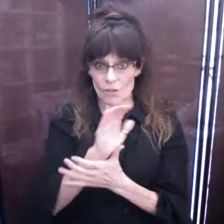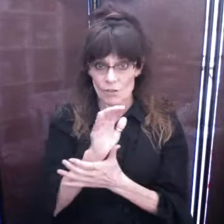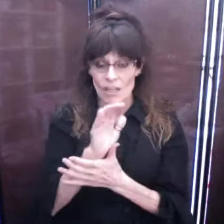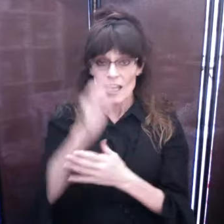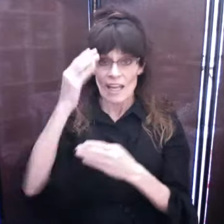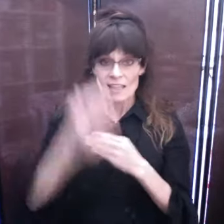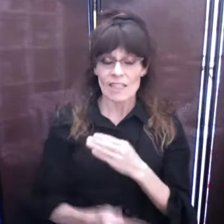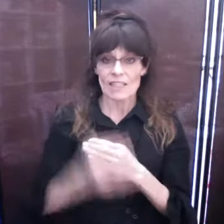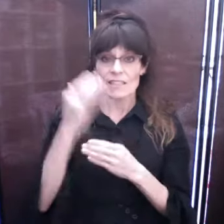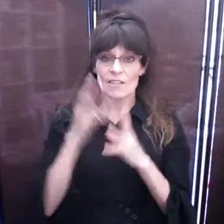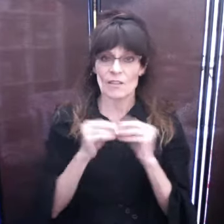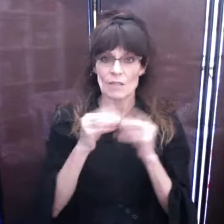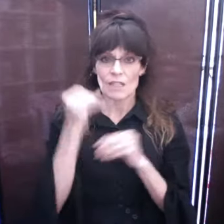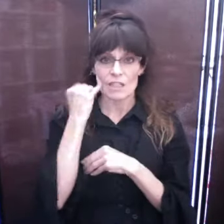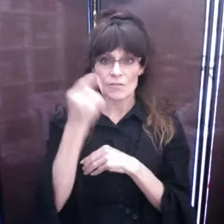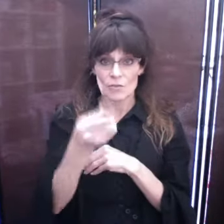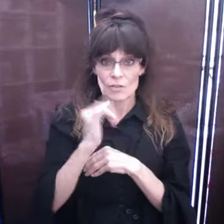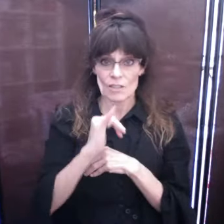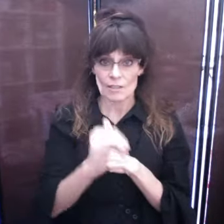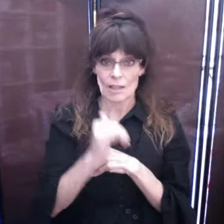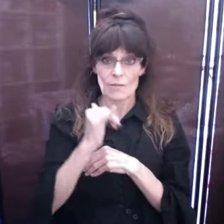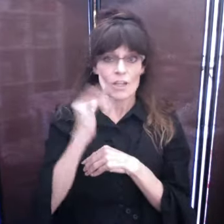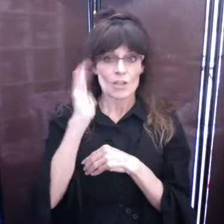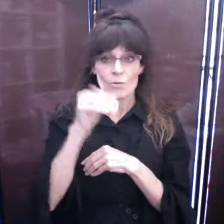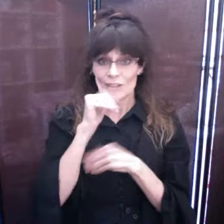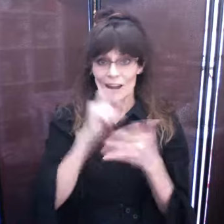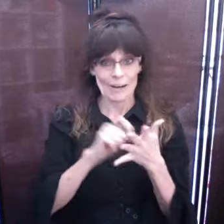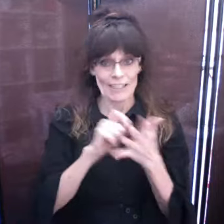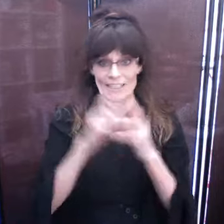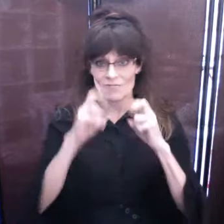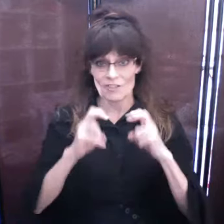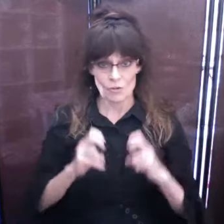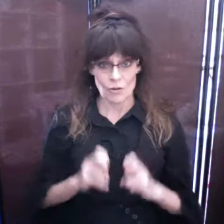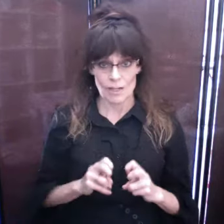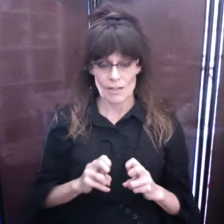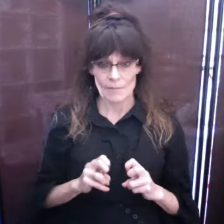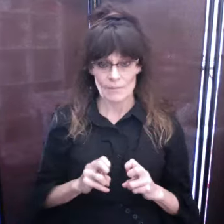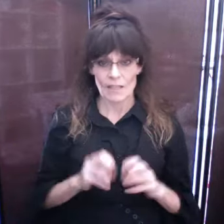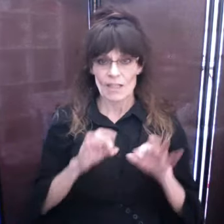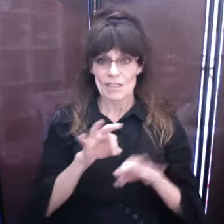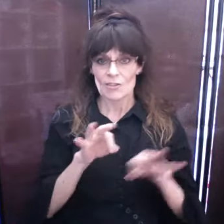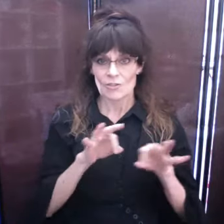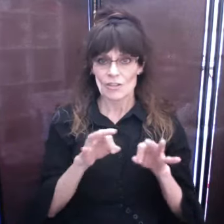If you're anything like me, chances are you're not going to do anything, right? The instructions are in here. I'm just saying,